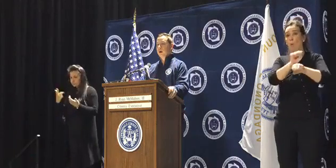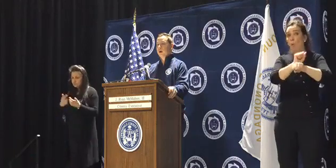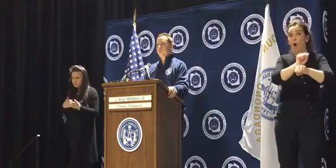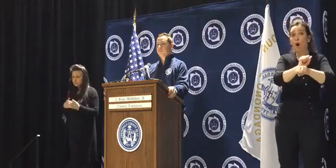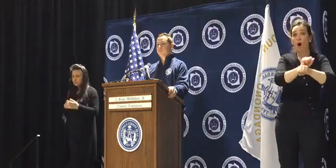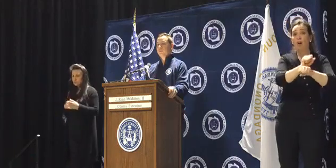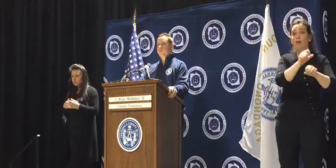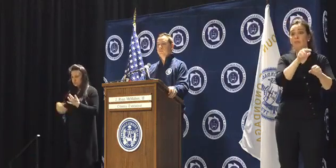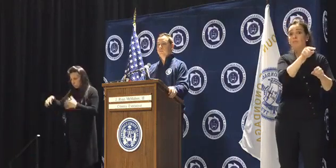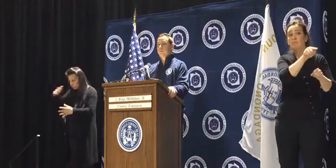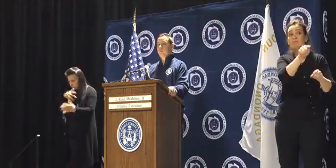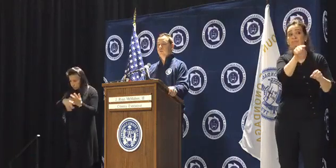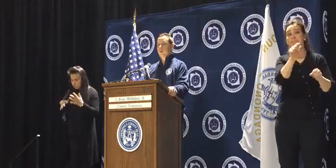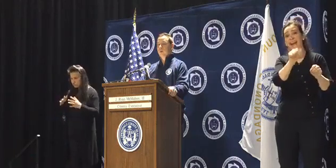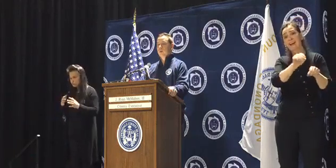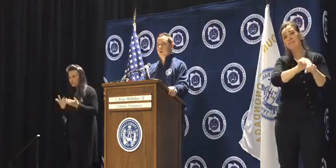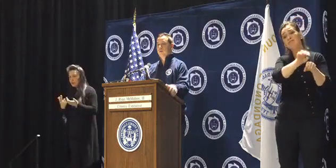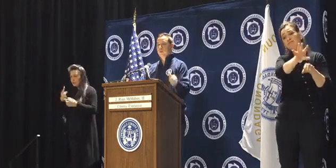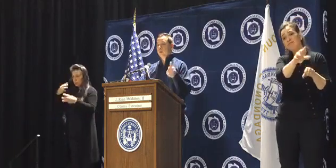one